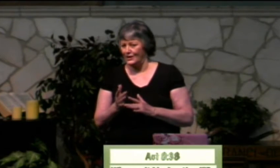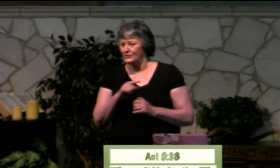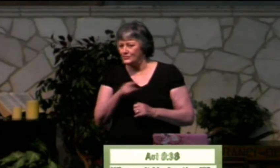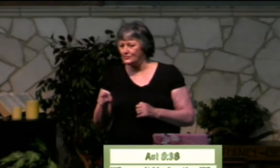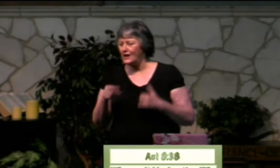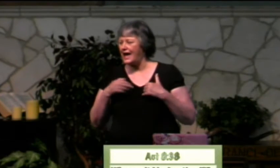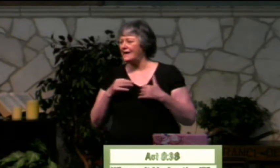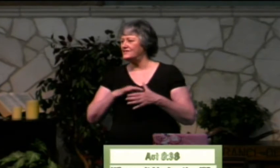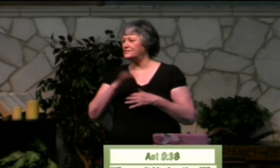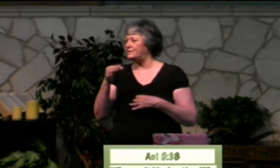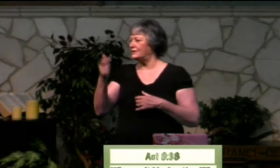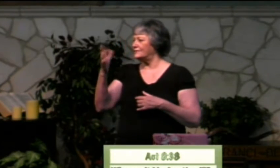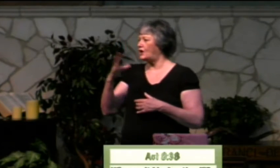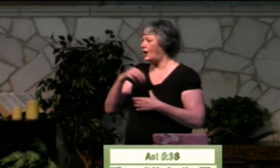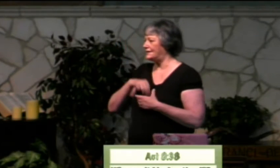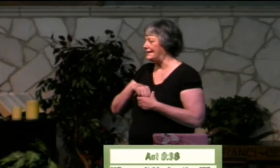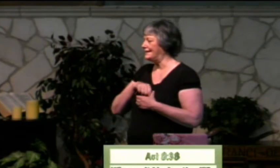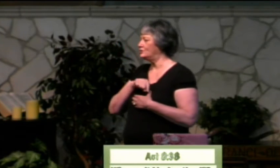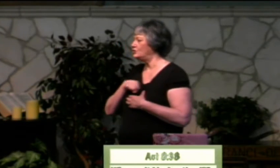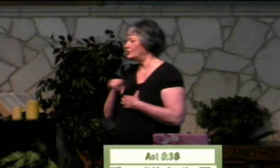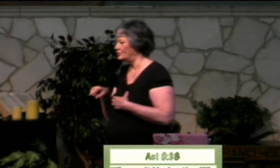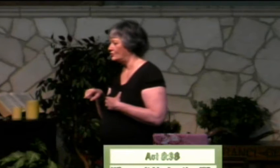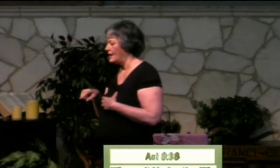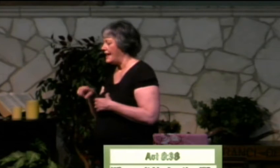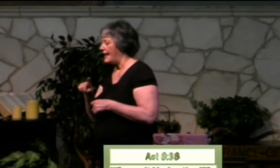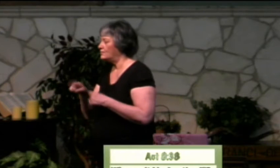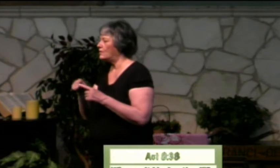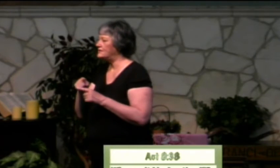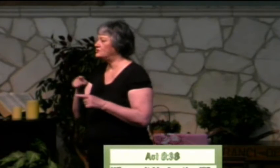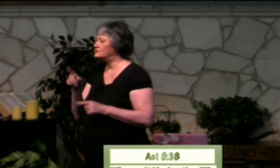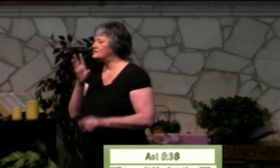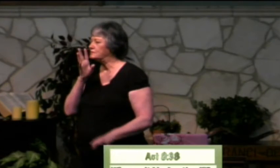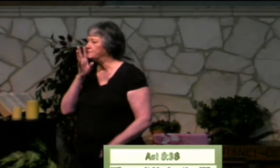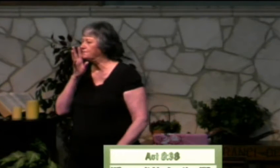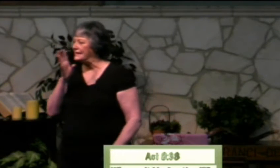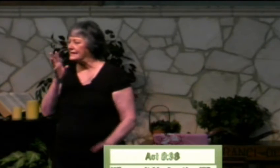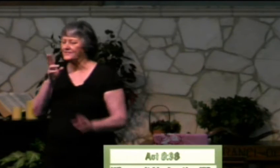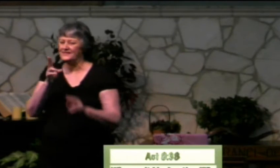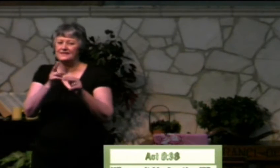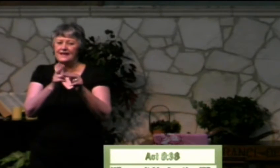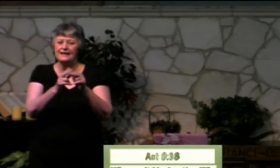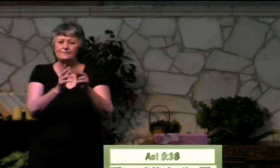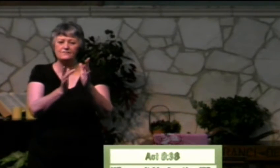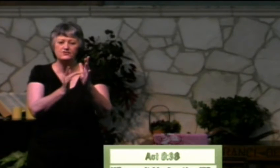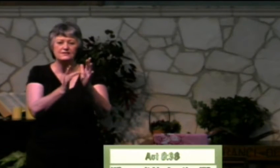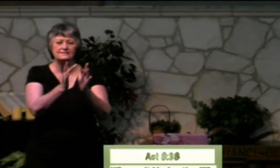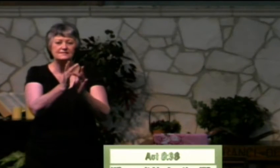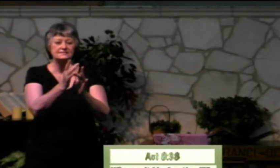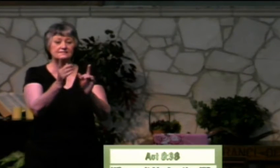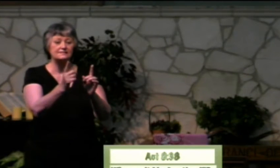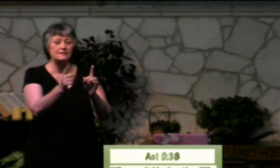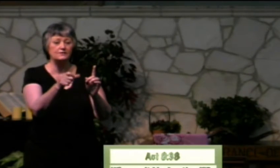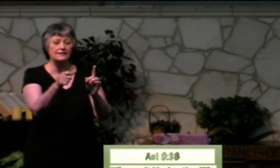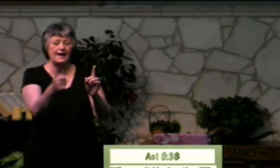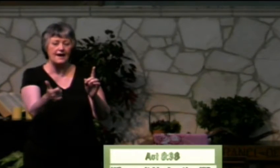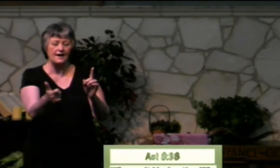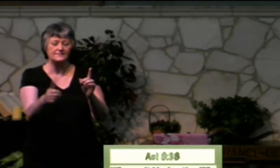You have the Spirit of God in you, and when you speak the name of Jesus to someone else,